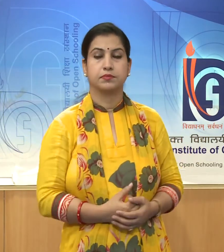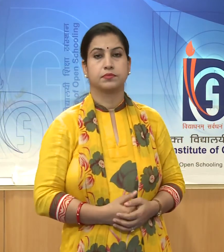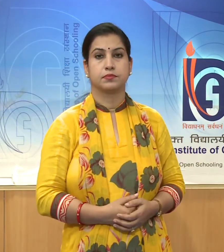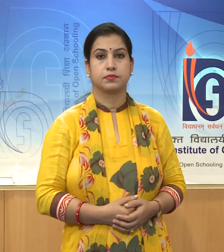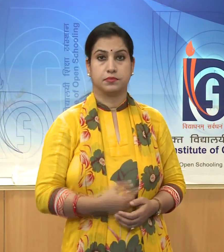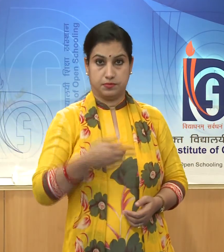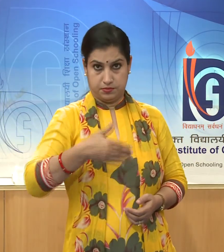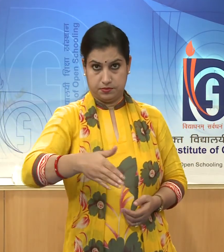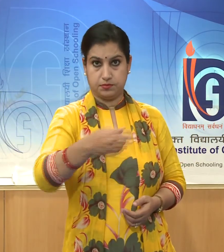are